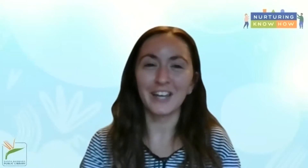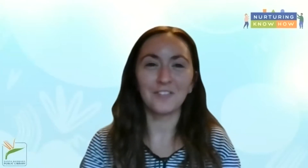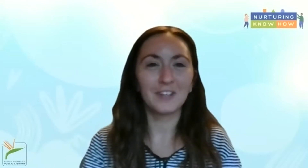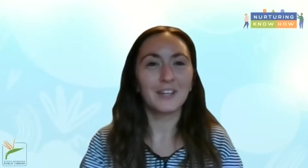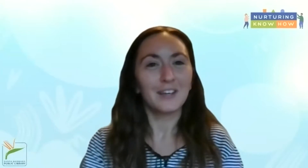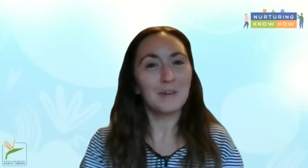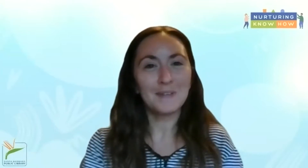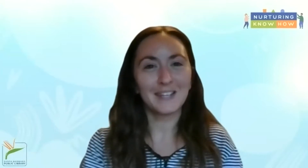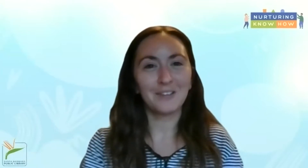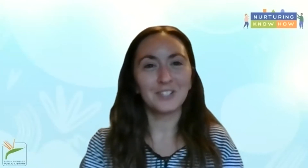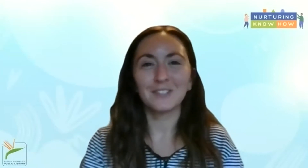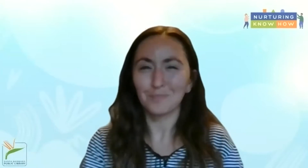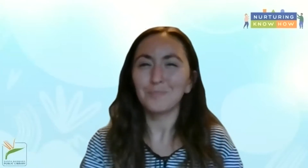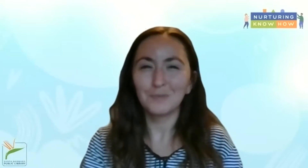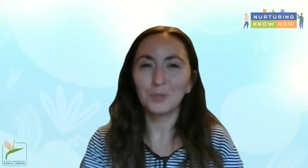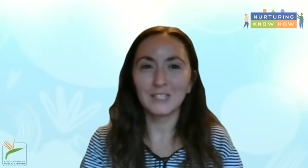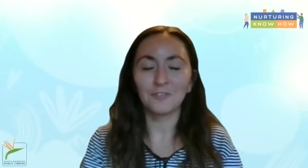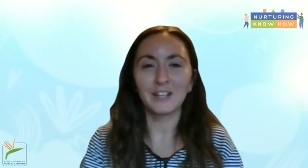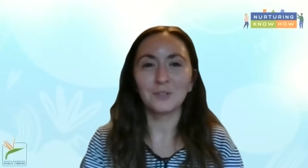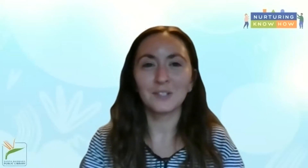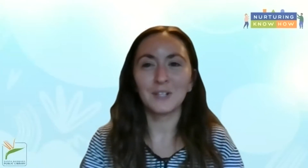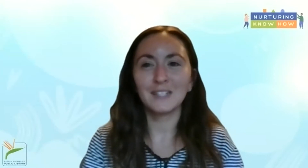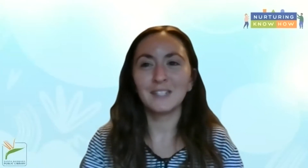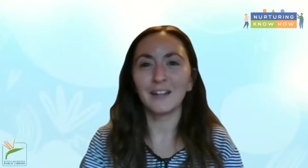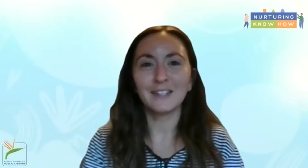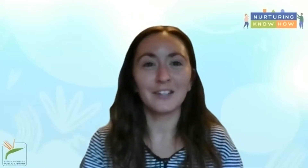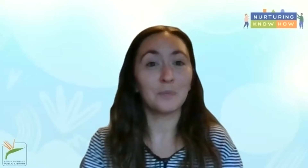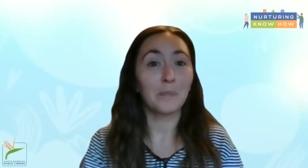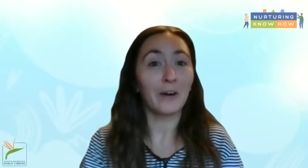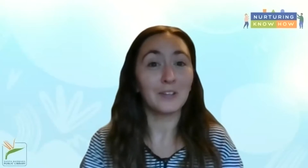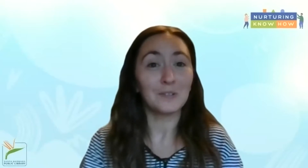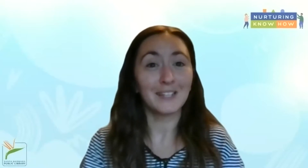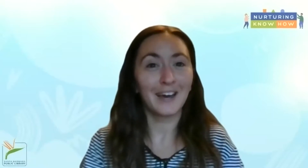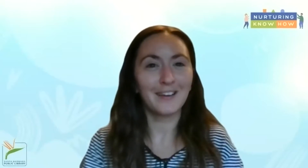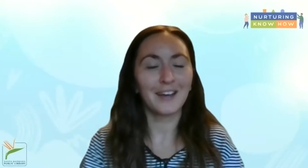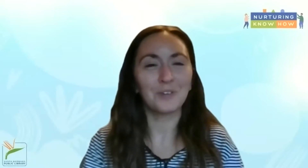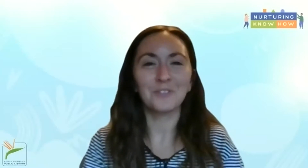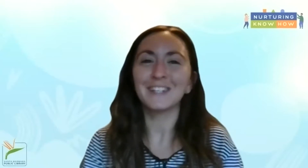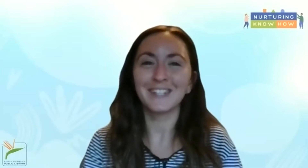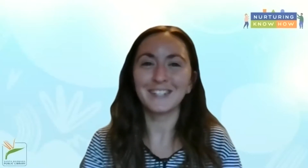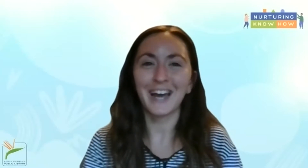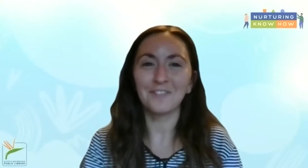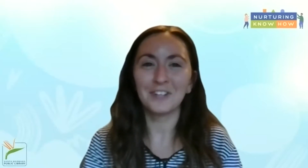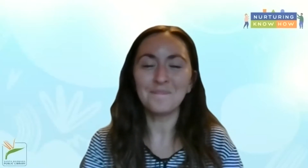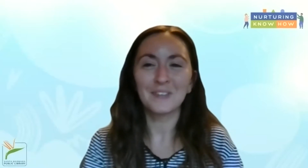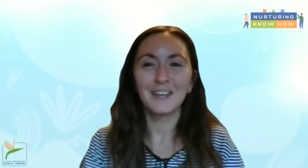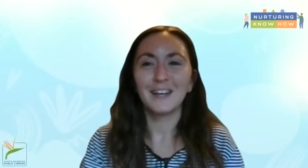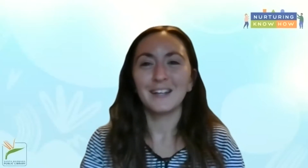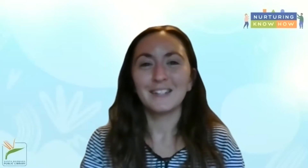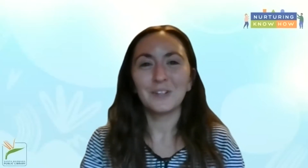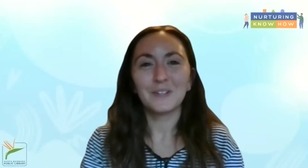a lot of Baby Sign, which is pretty different. So he's going to tell us a little bit about using that, and we're really excited to have